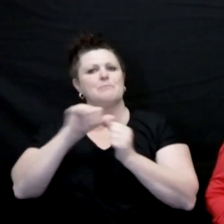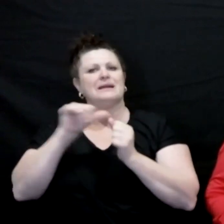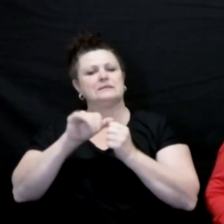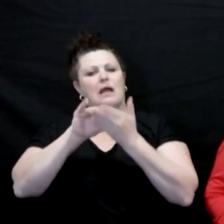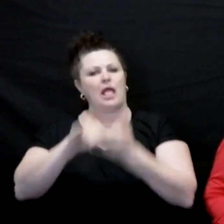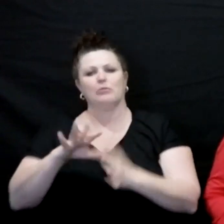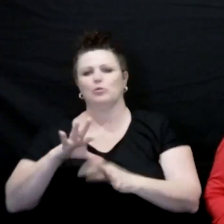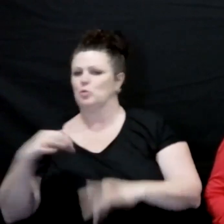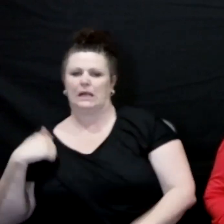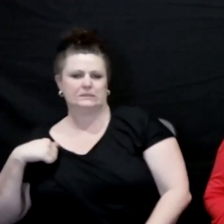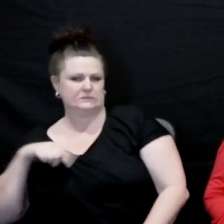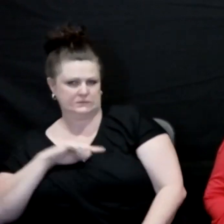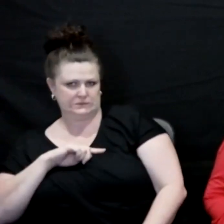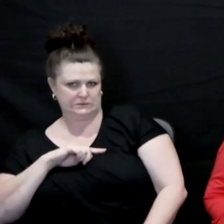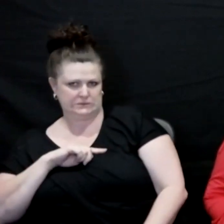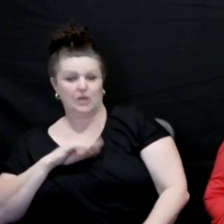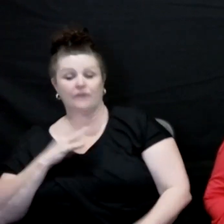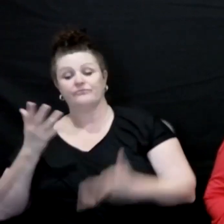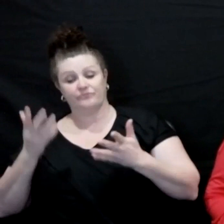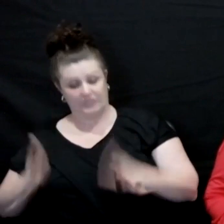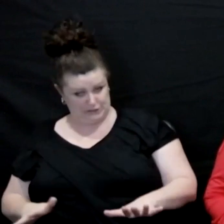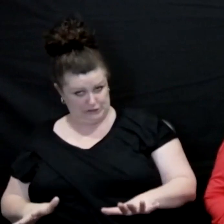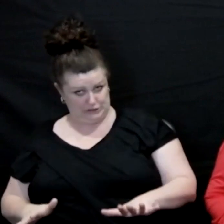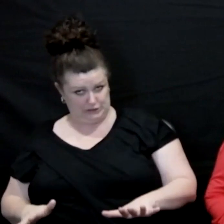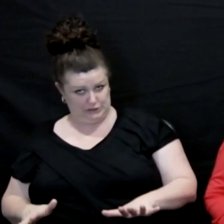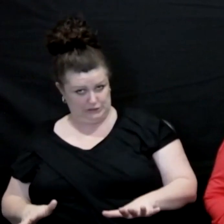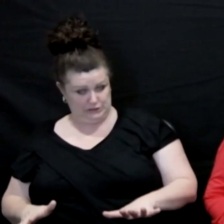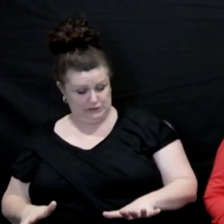us. Once we do that,